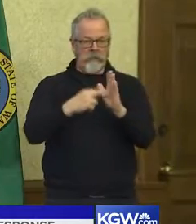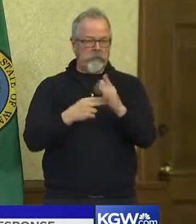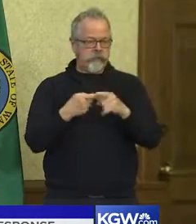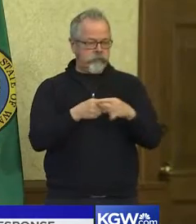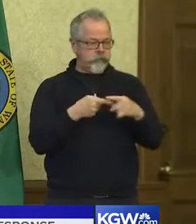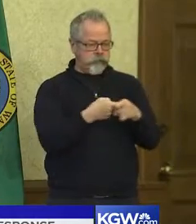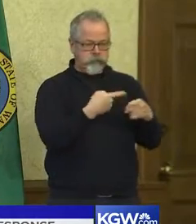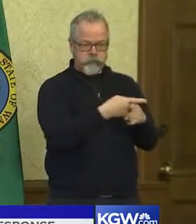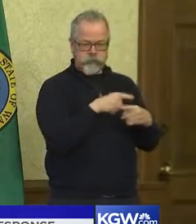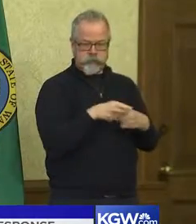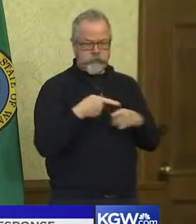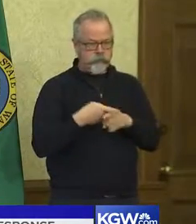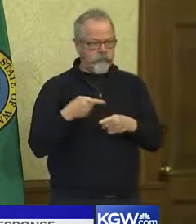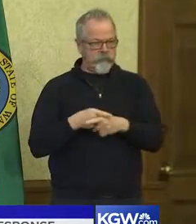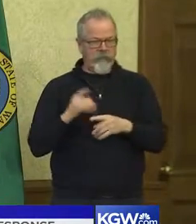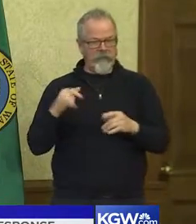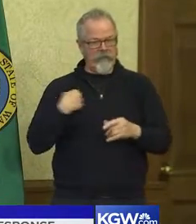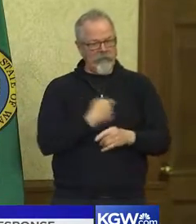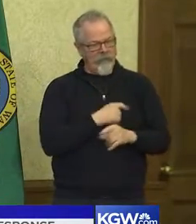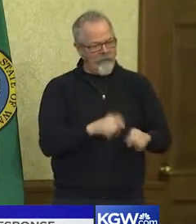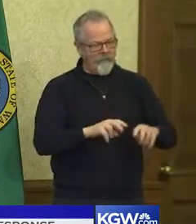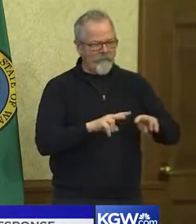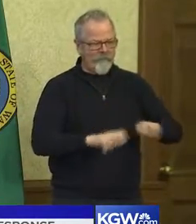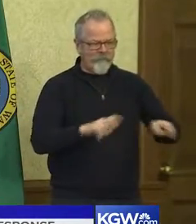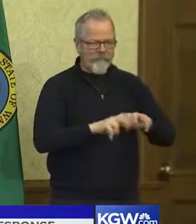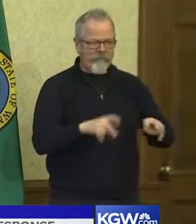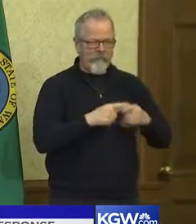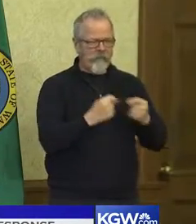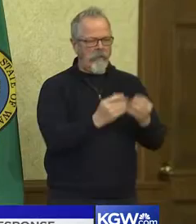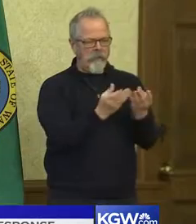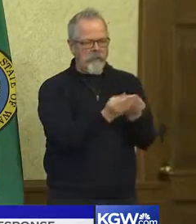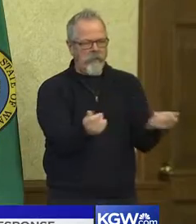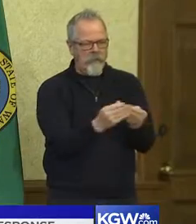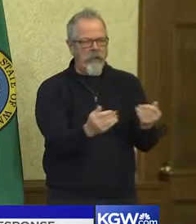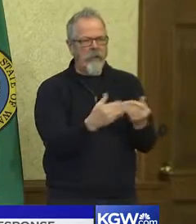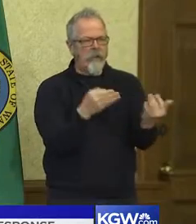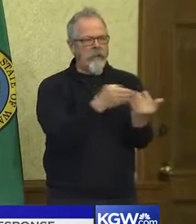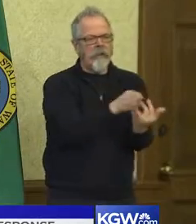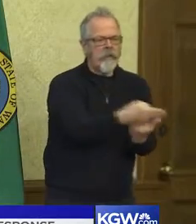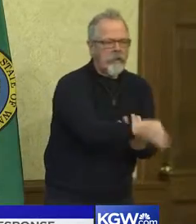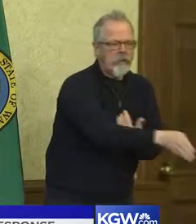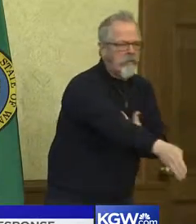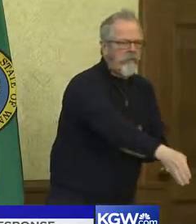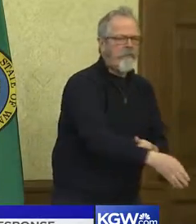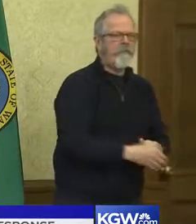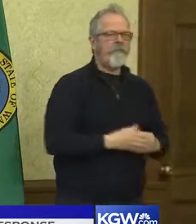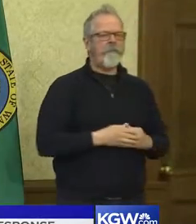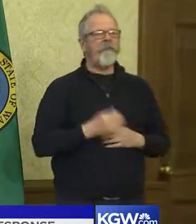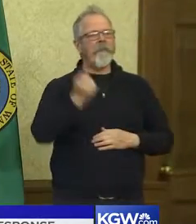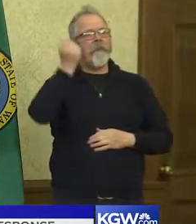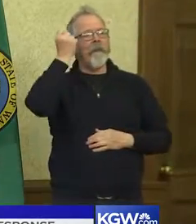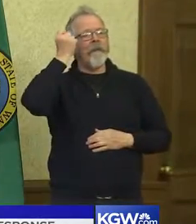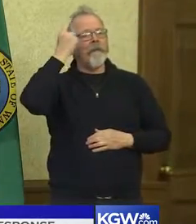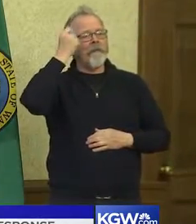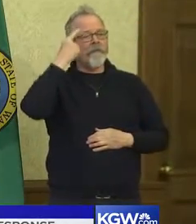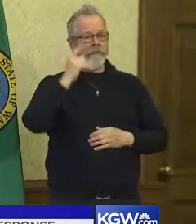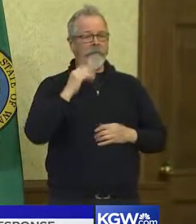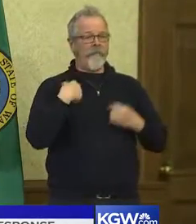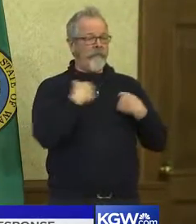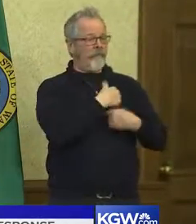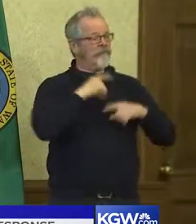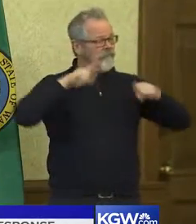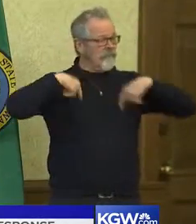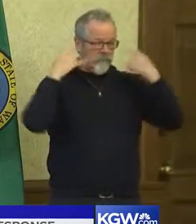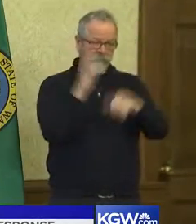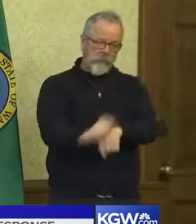our demand rose 1,000% into our call centers and over 950% in initial claims. So we have been working as swiftly